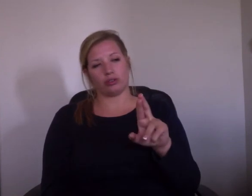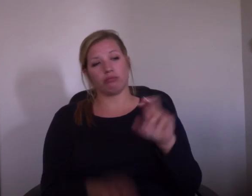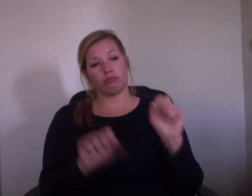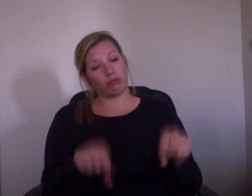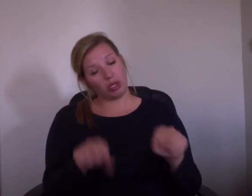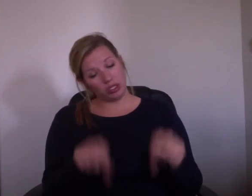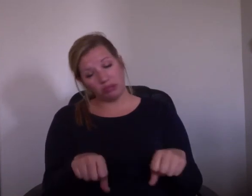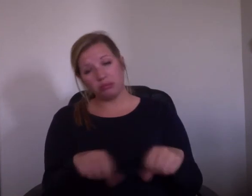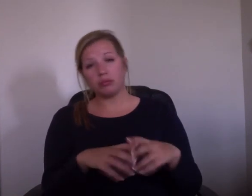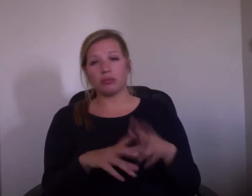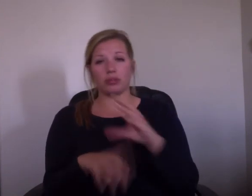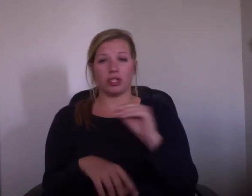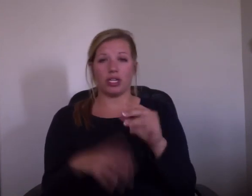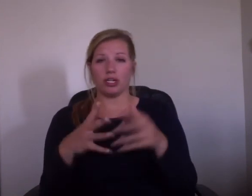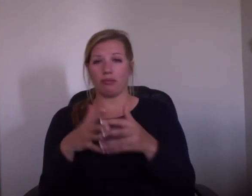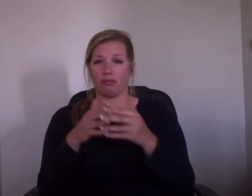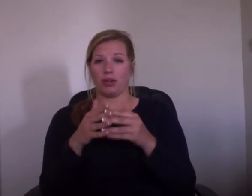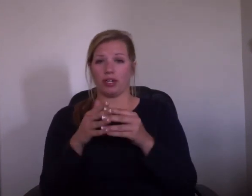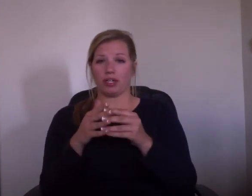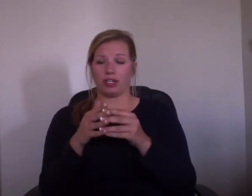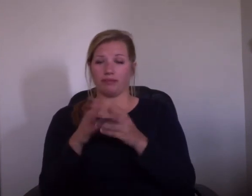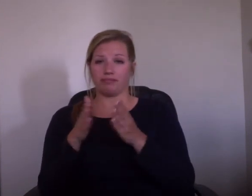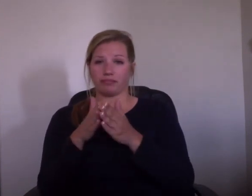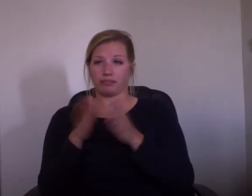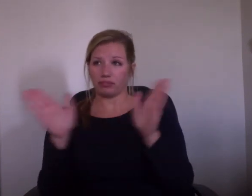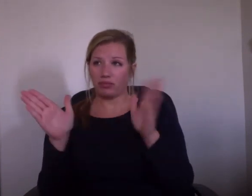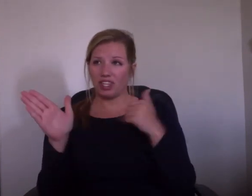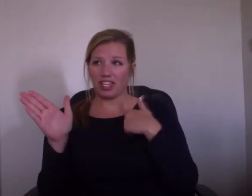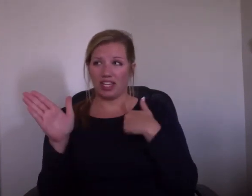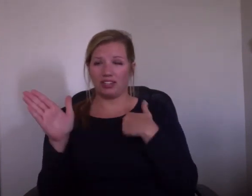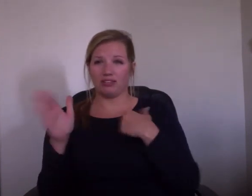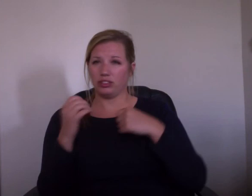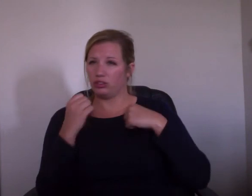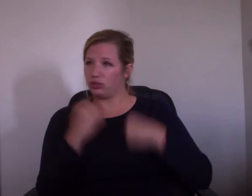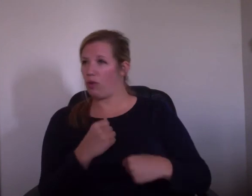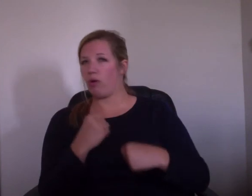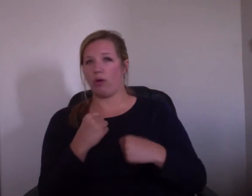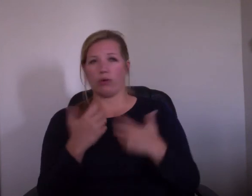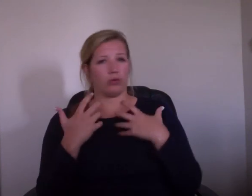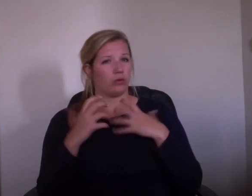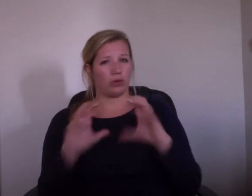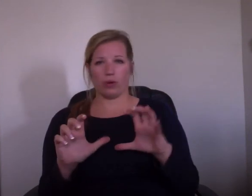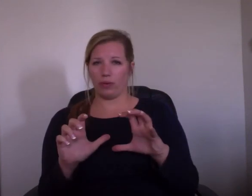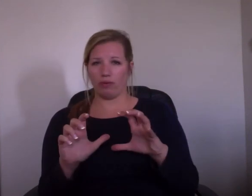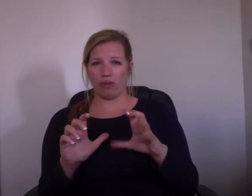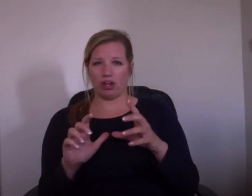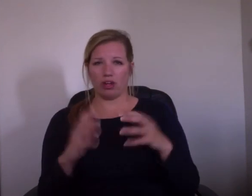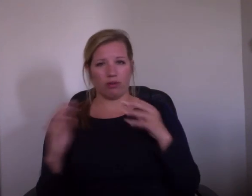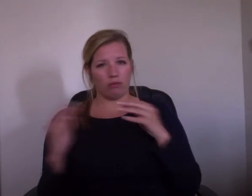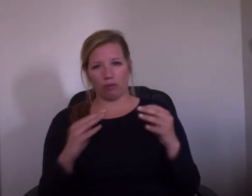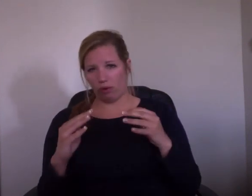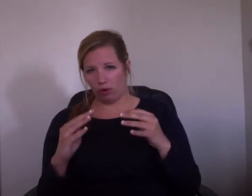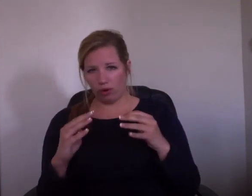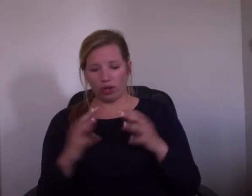very strong distaste for war in its mouth after failure in Vietnam. So